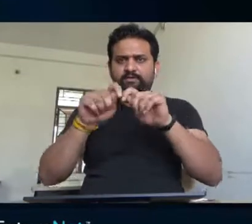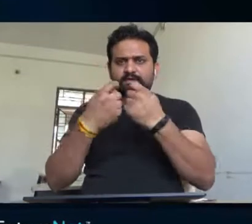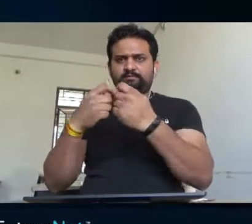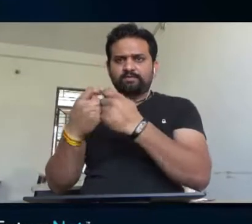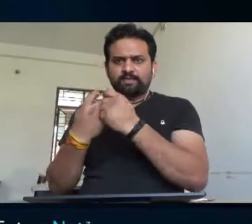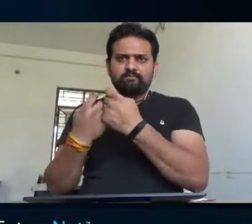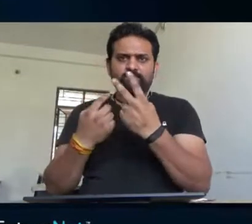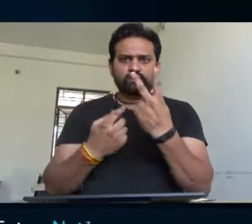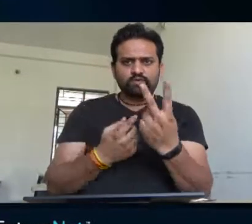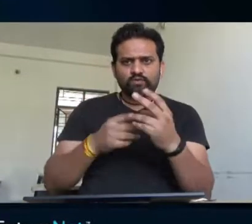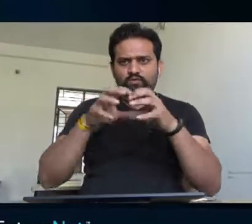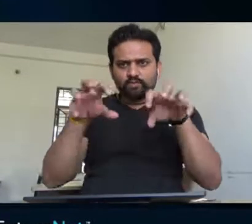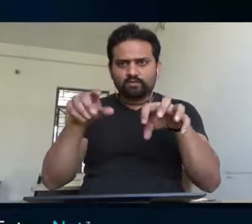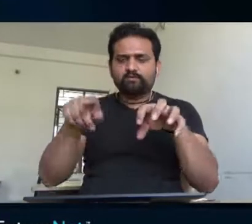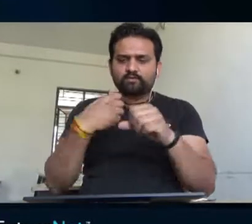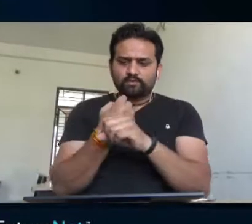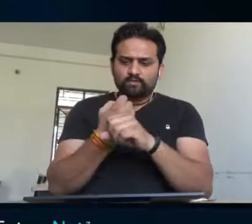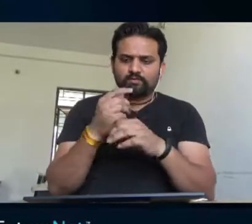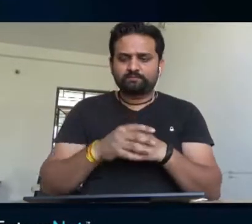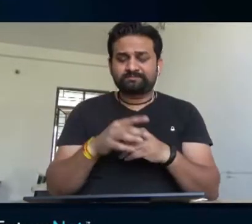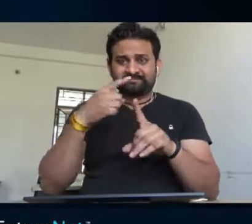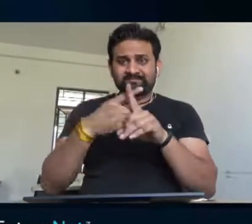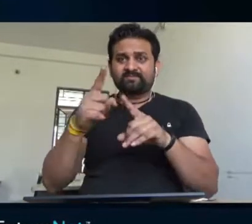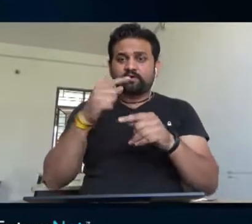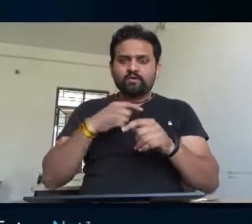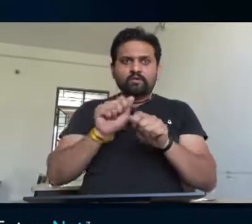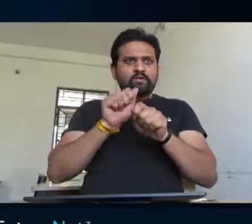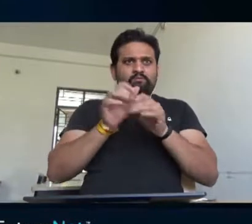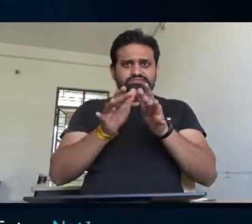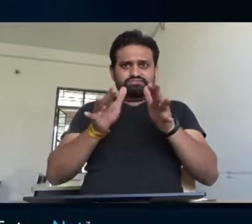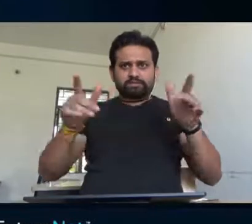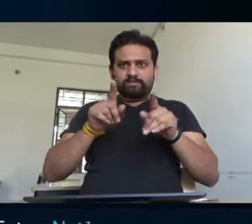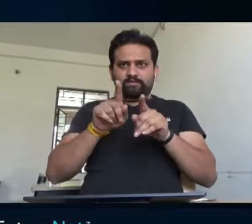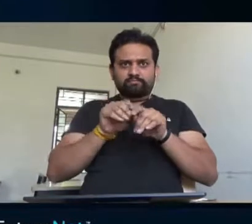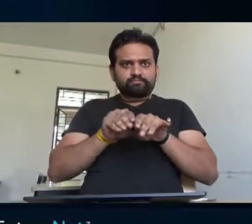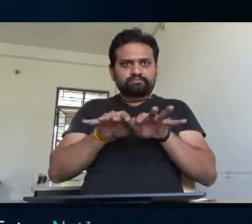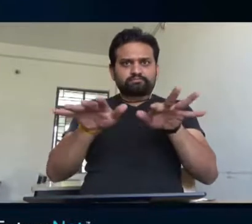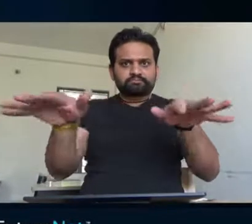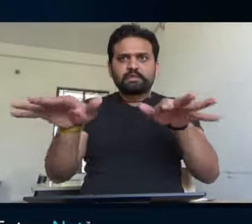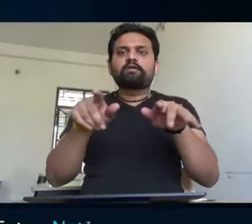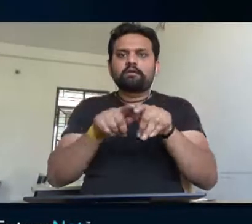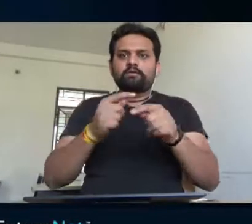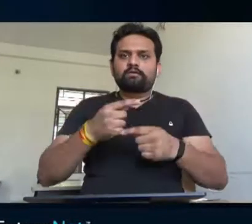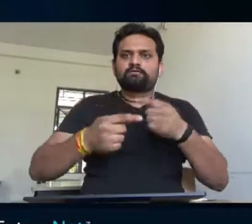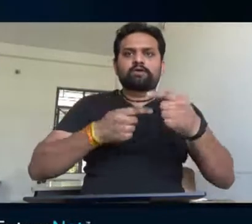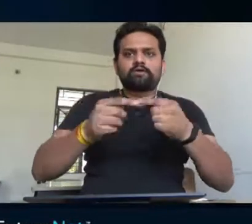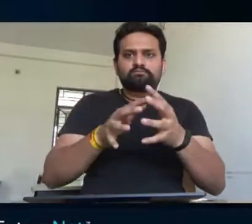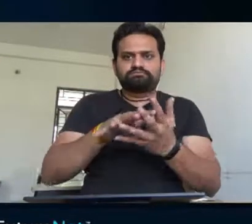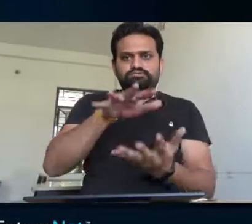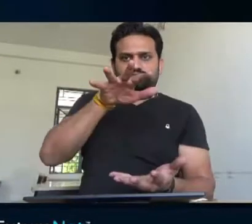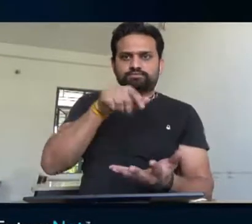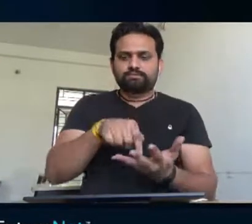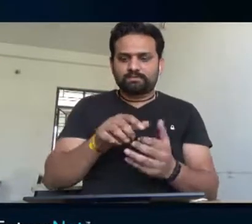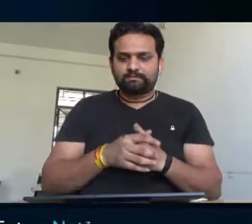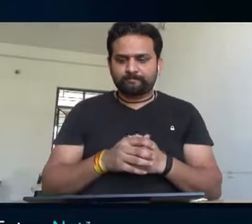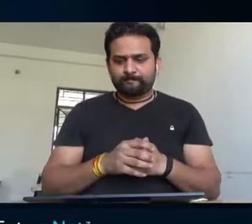on. And also these, you can make more turnover from one group for the qualification. I know when you